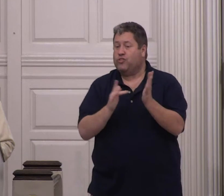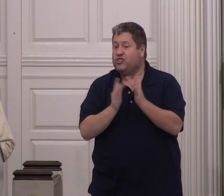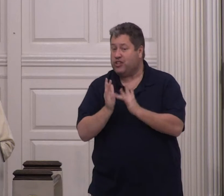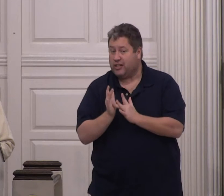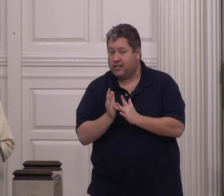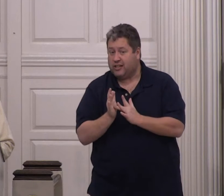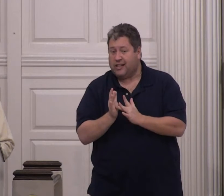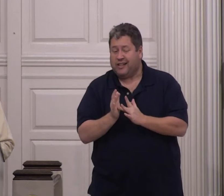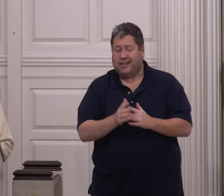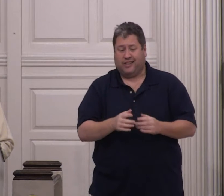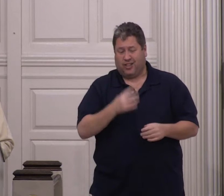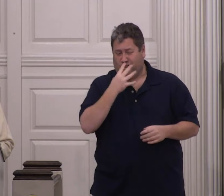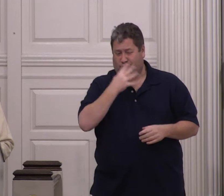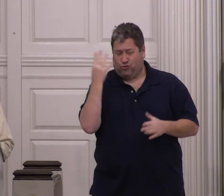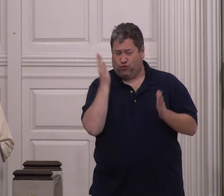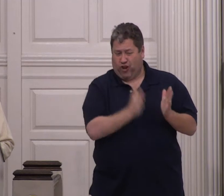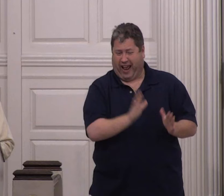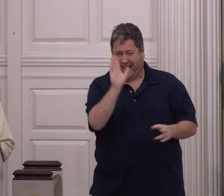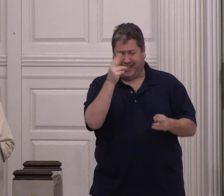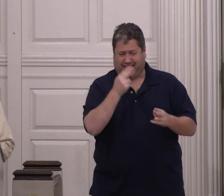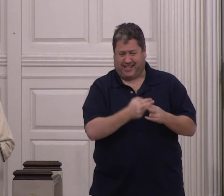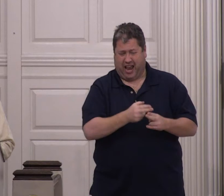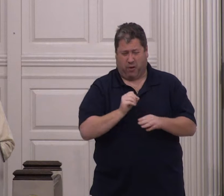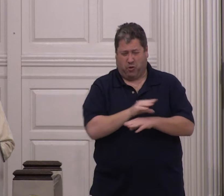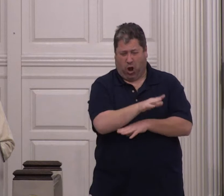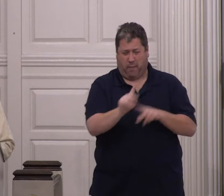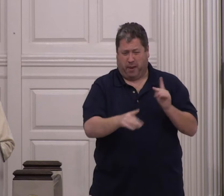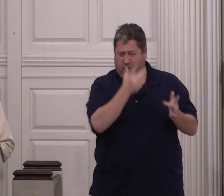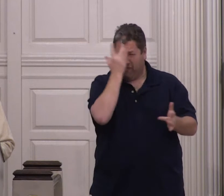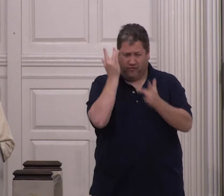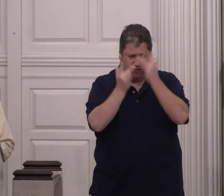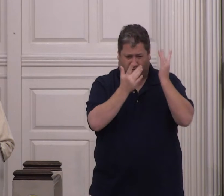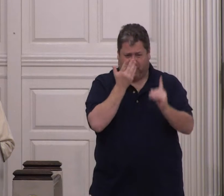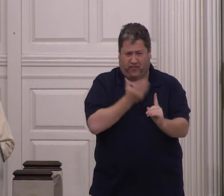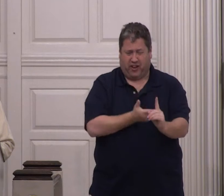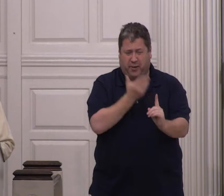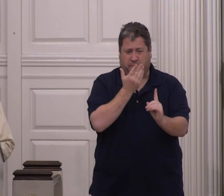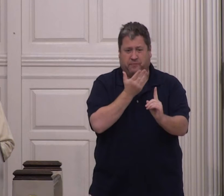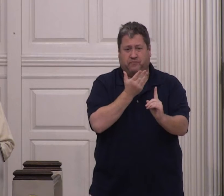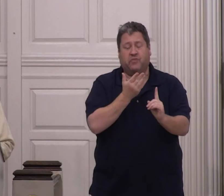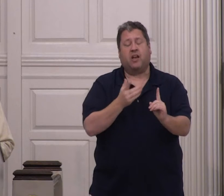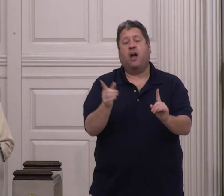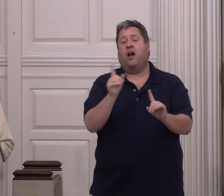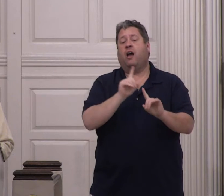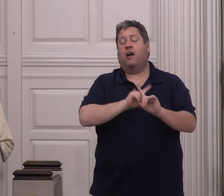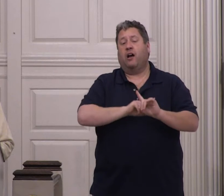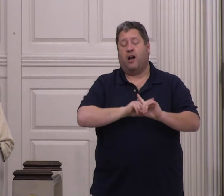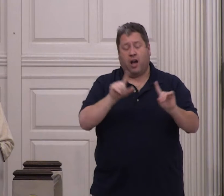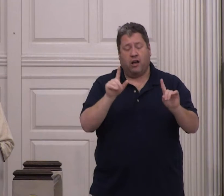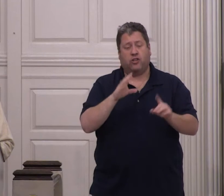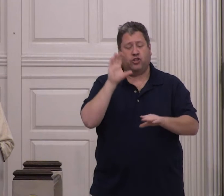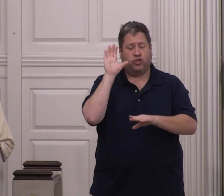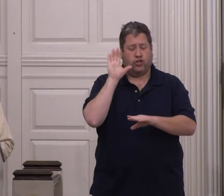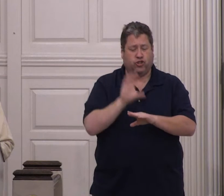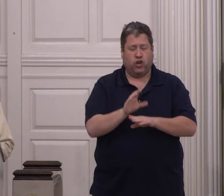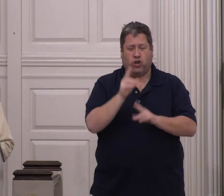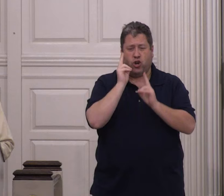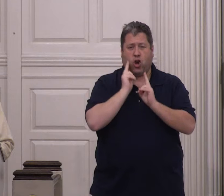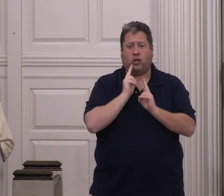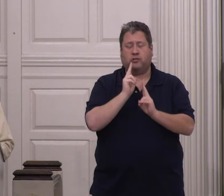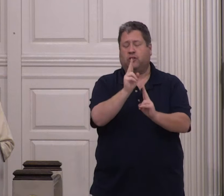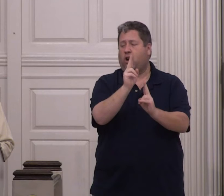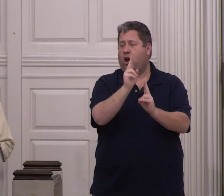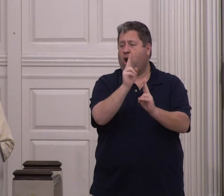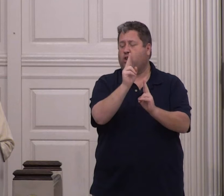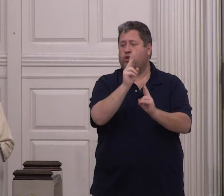Jesus, the name of the traitor who delivered our beloved master in the hands of his enemies has caused you